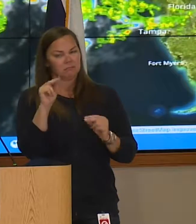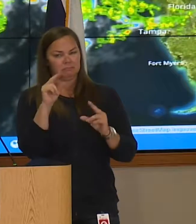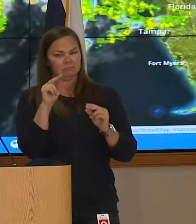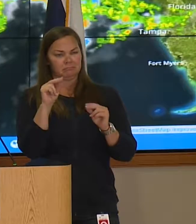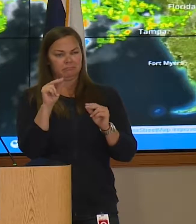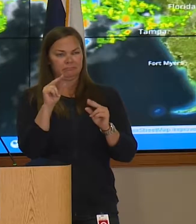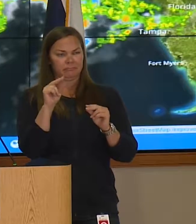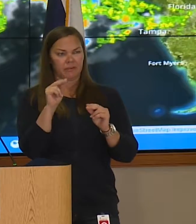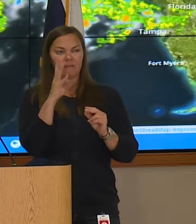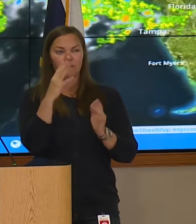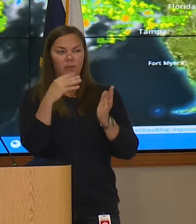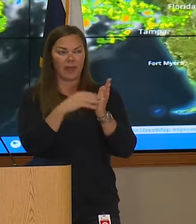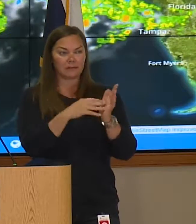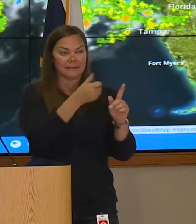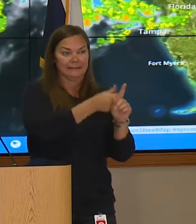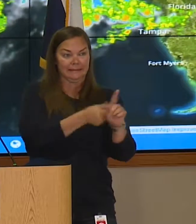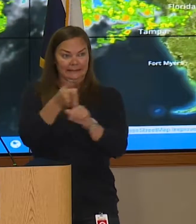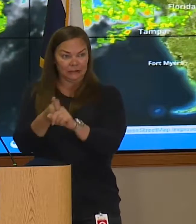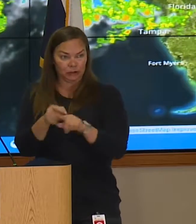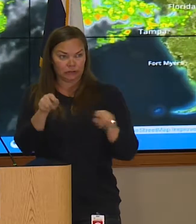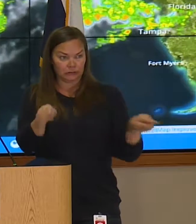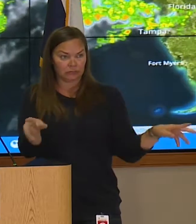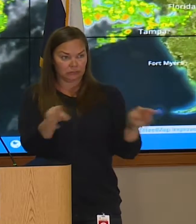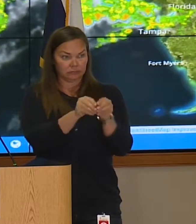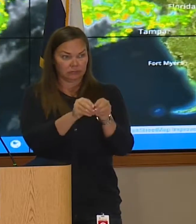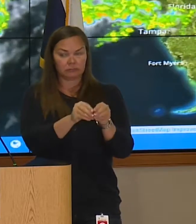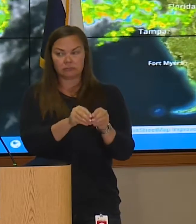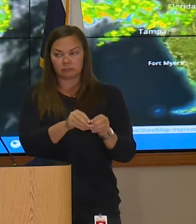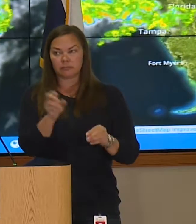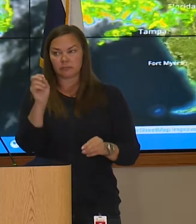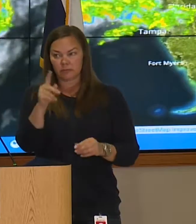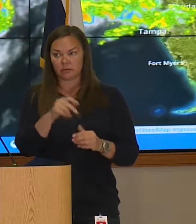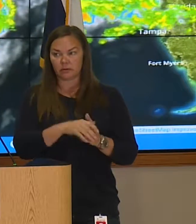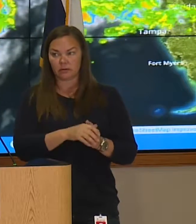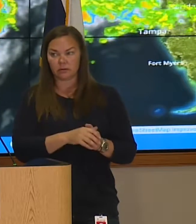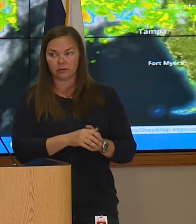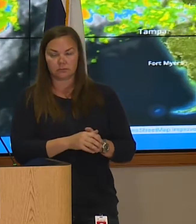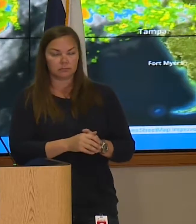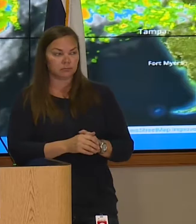No, it was 4,000 each. That's correct. Yes.